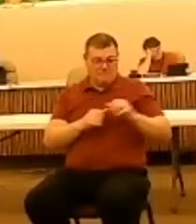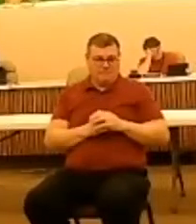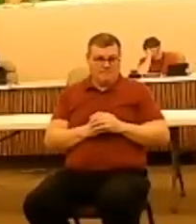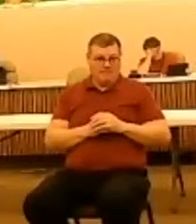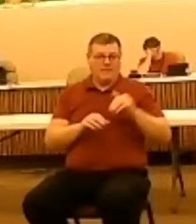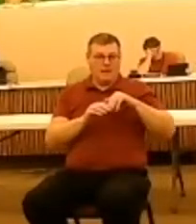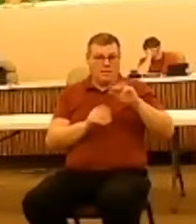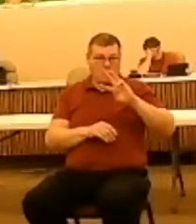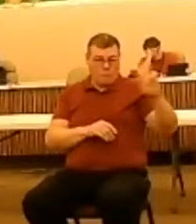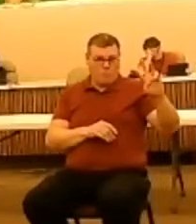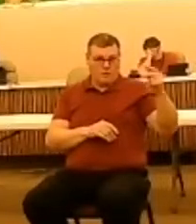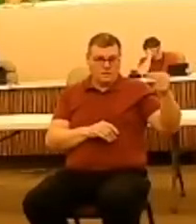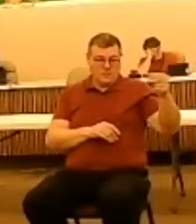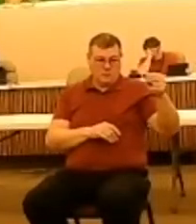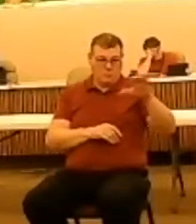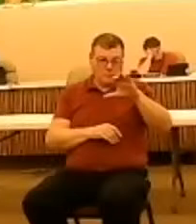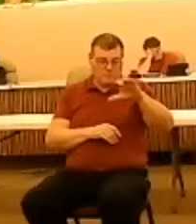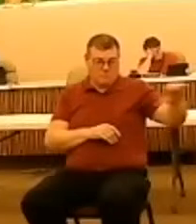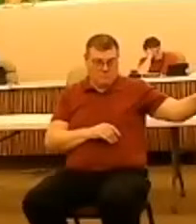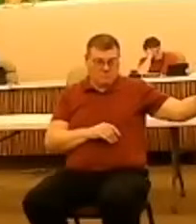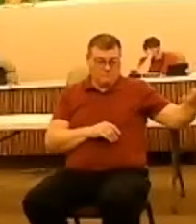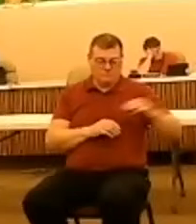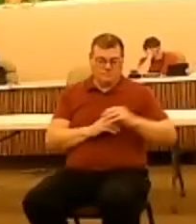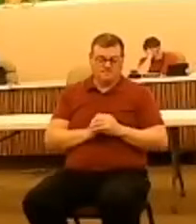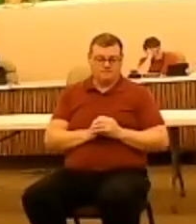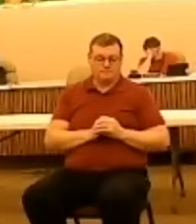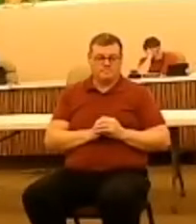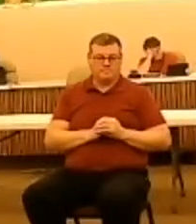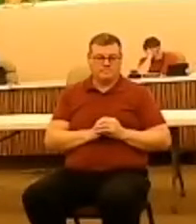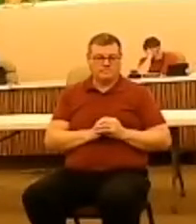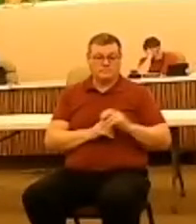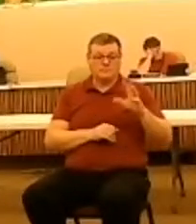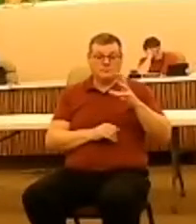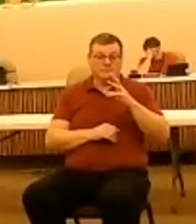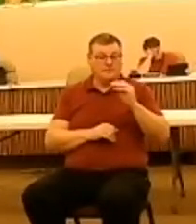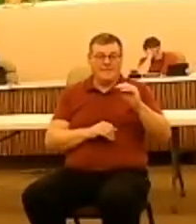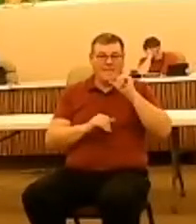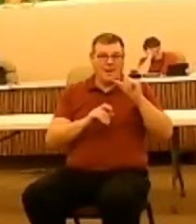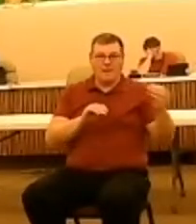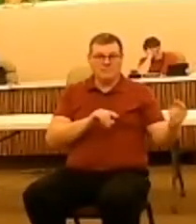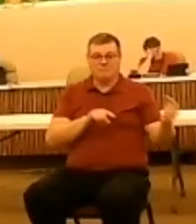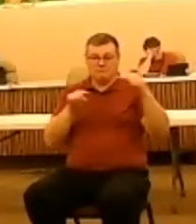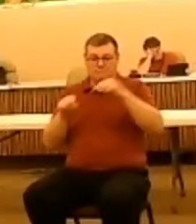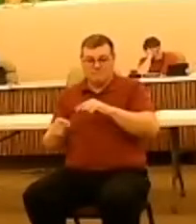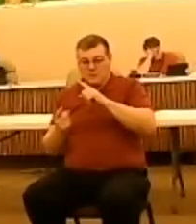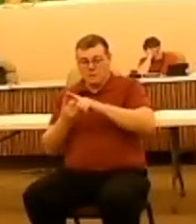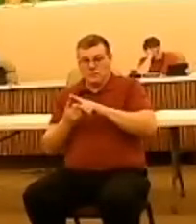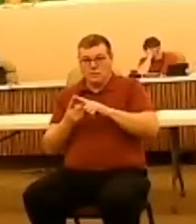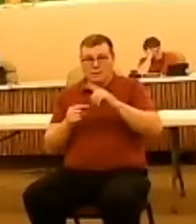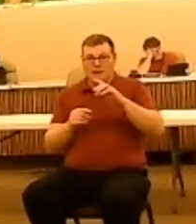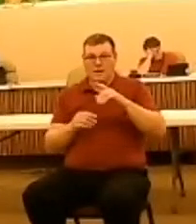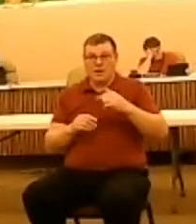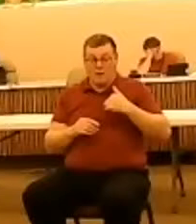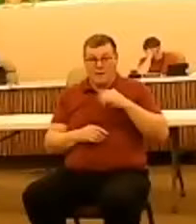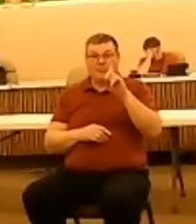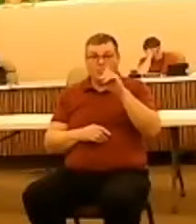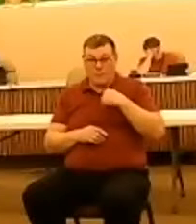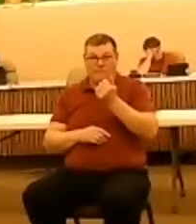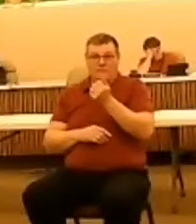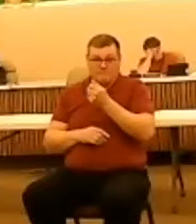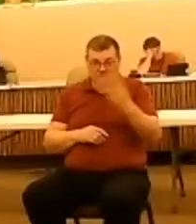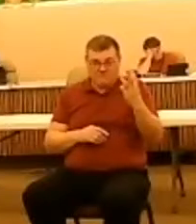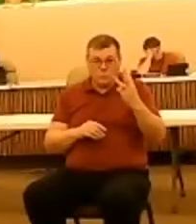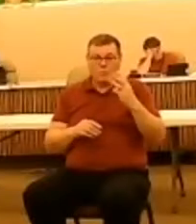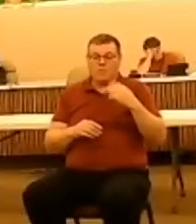in the West Henrietta Road area and not have it come down Jefferson Road like it, we do have a few down there, and I